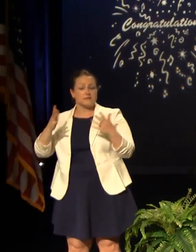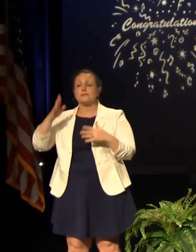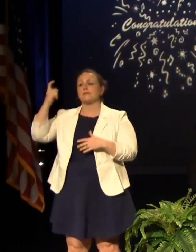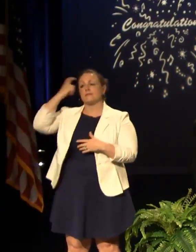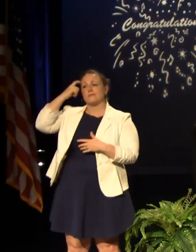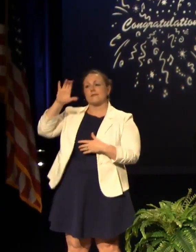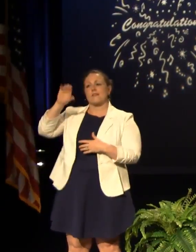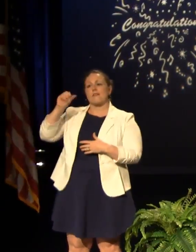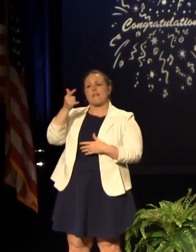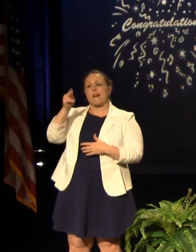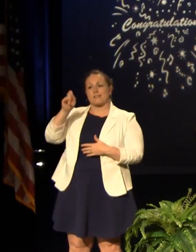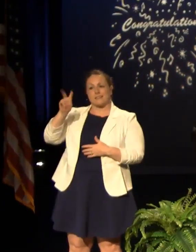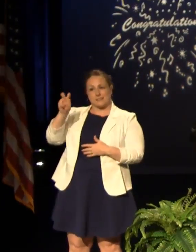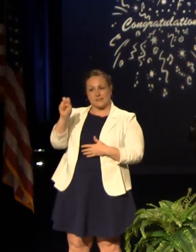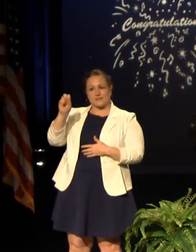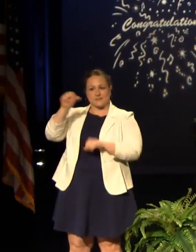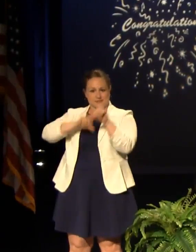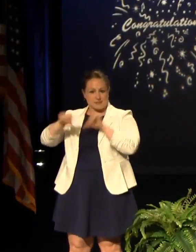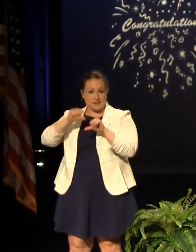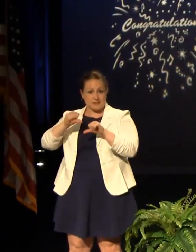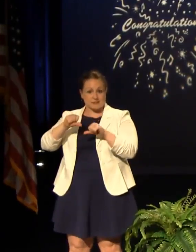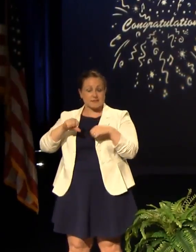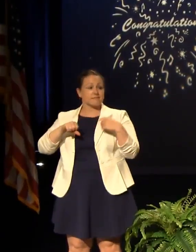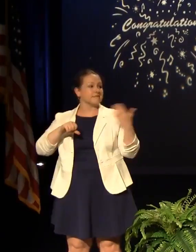gentlemen, Caroline Oster.